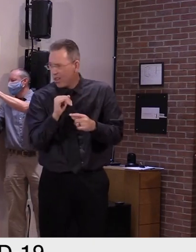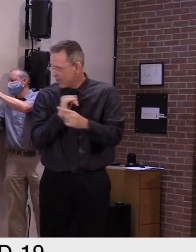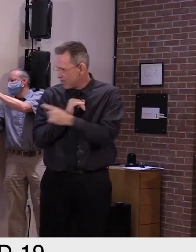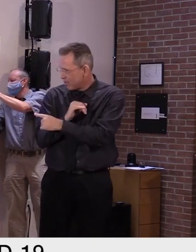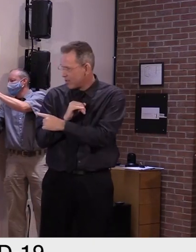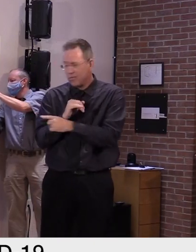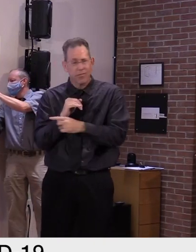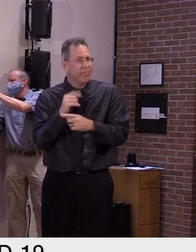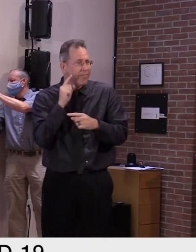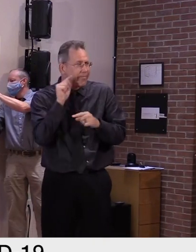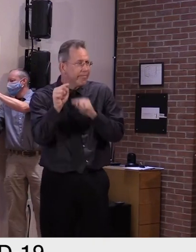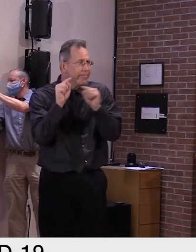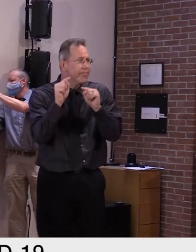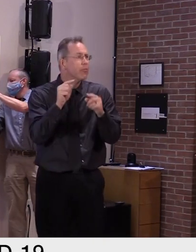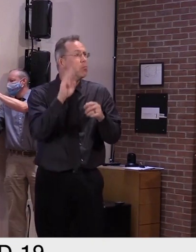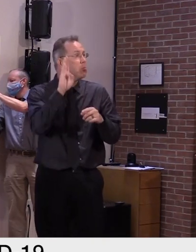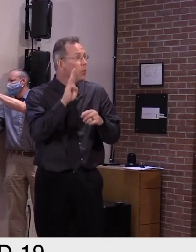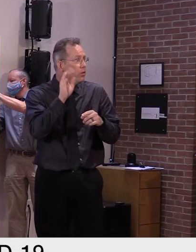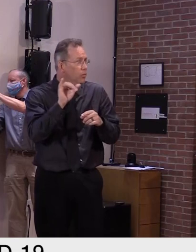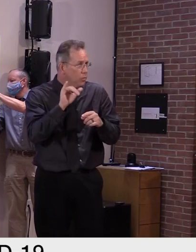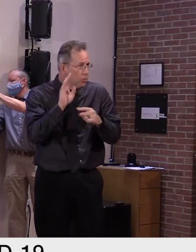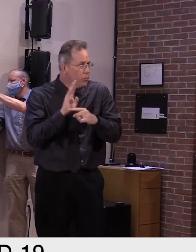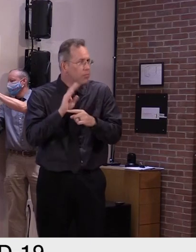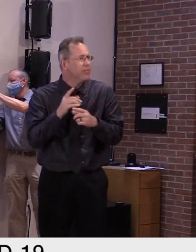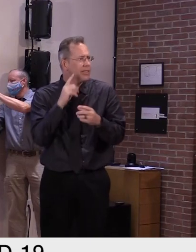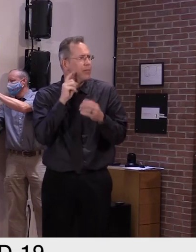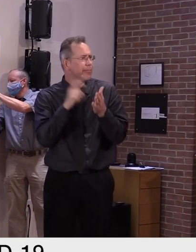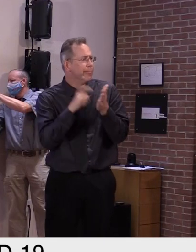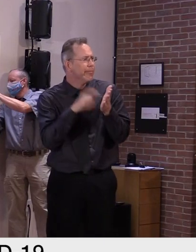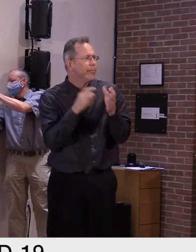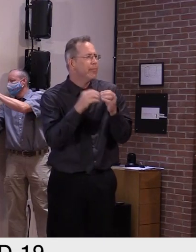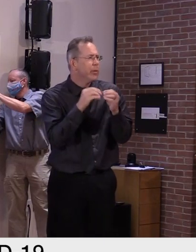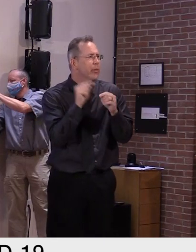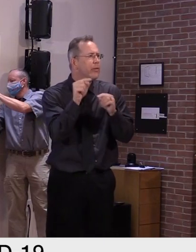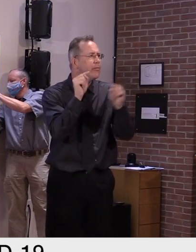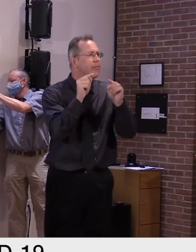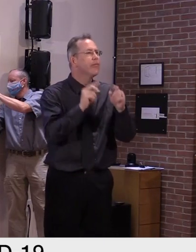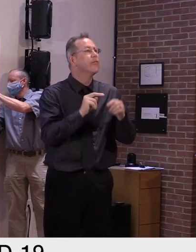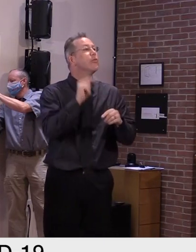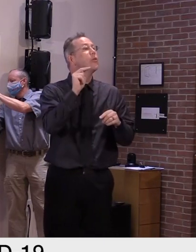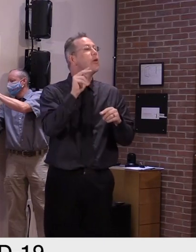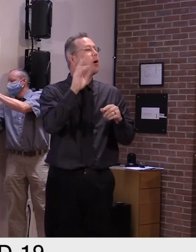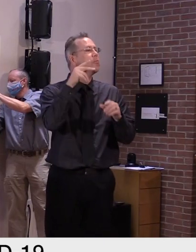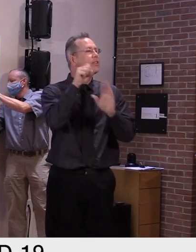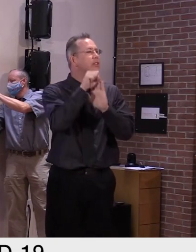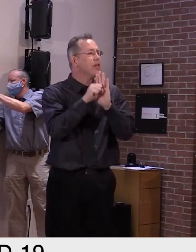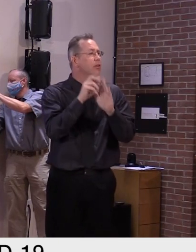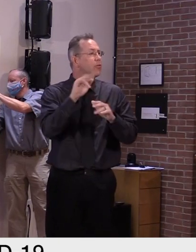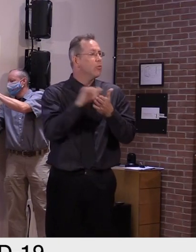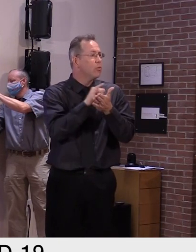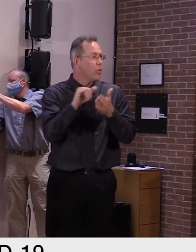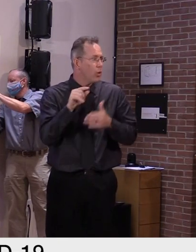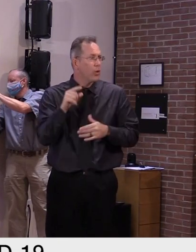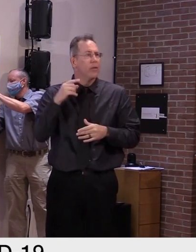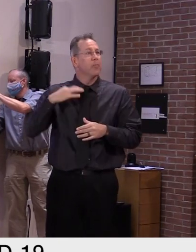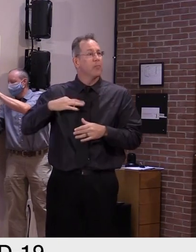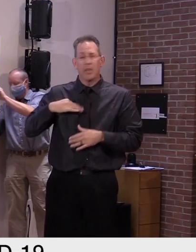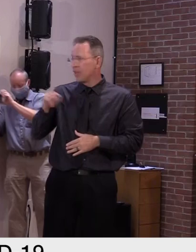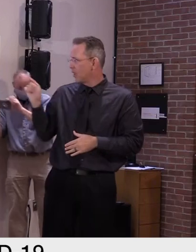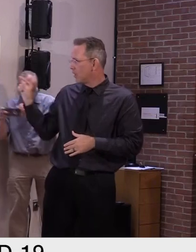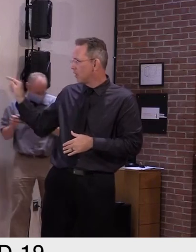and even parts of more rural states like upstate New York, upstate New Hampshire, and Maine as well. So